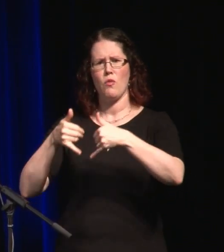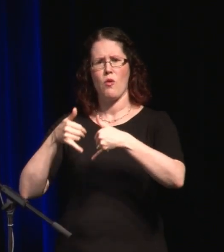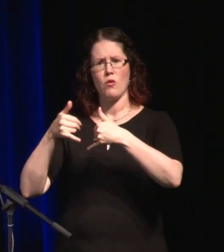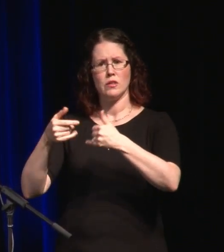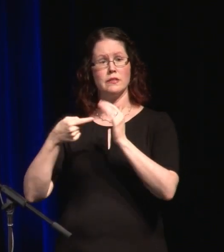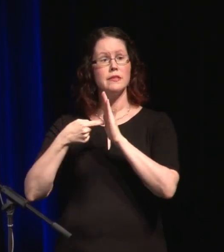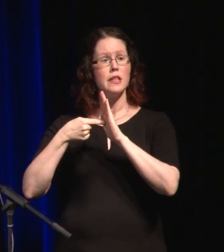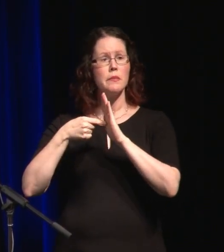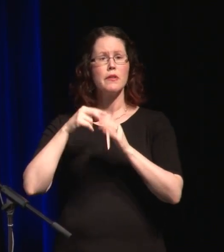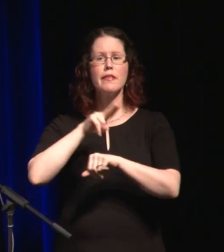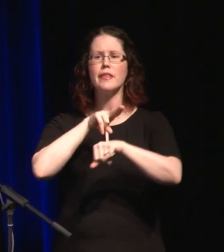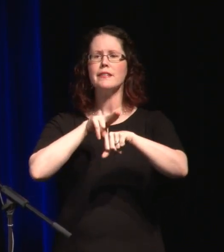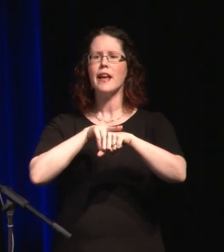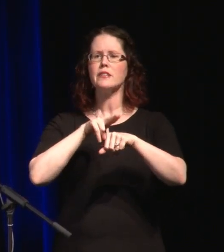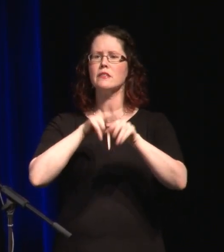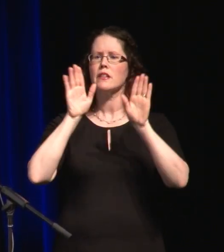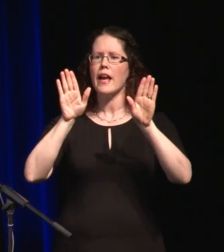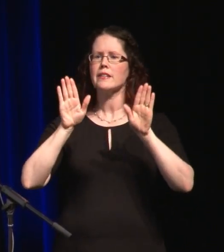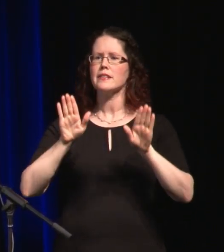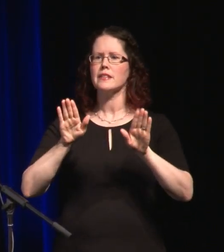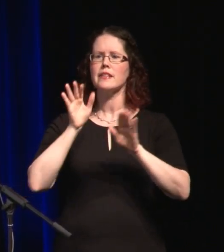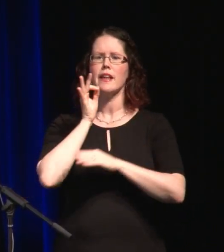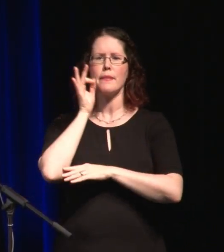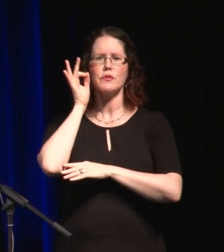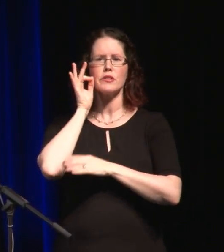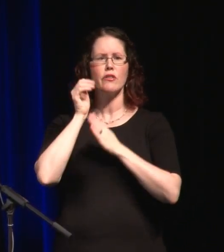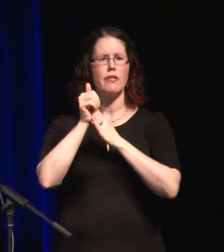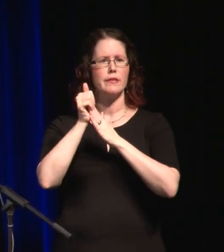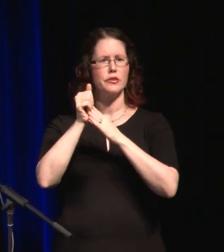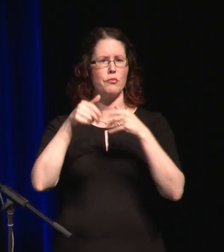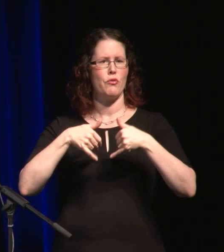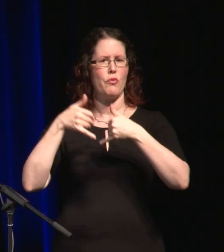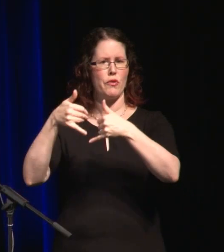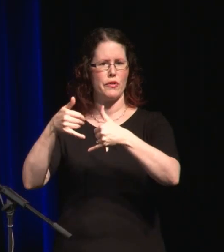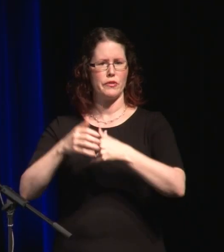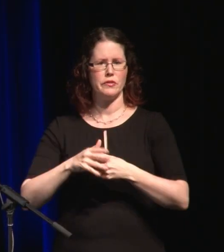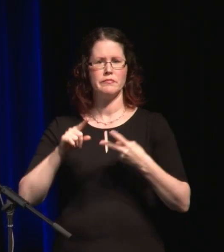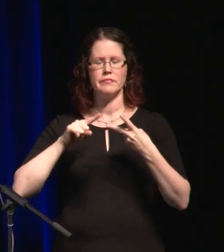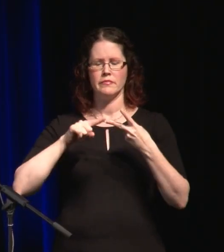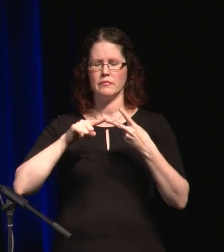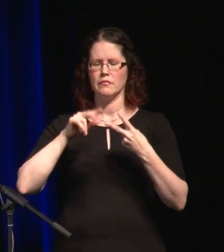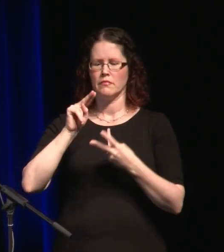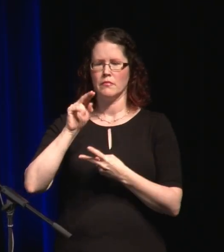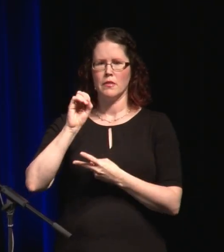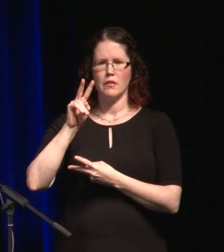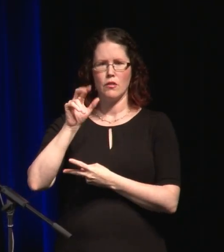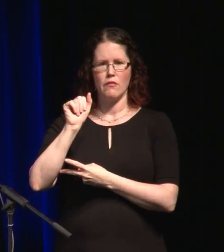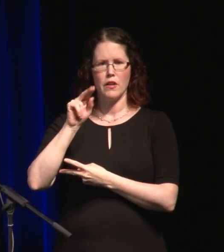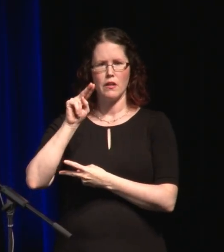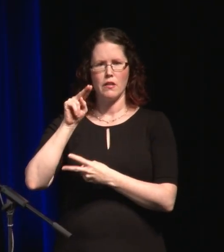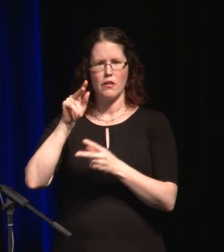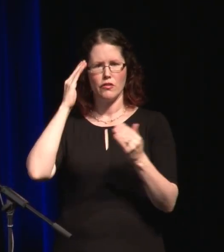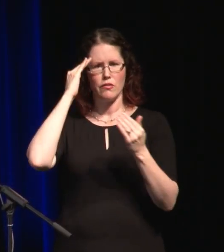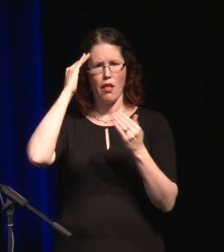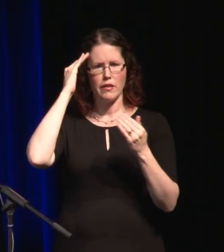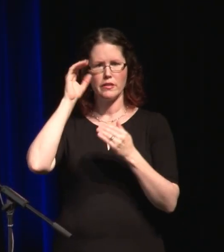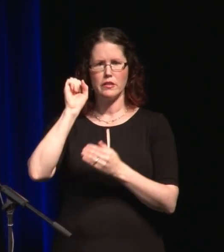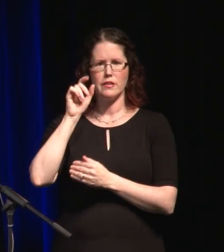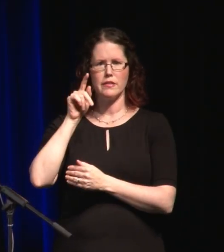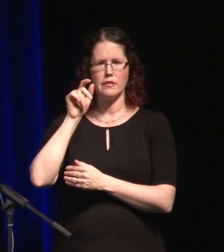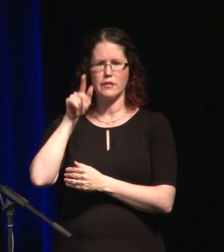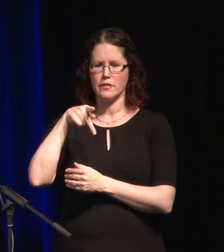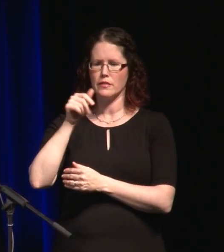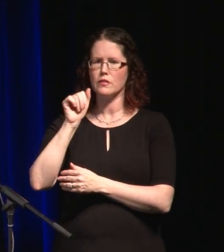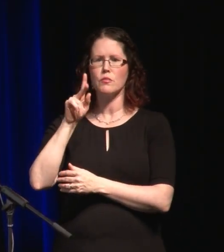the National Excellence in Aboriginal Leadership Award and the Nova Knowledge Sparks Award for forward thinking.